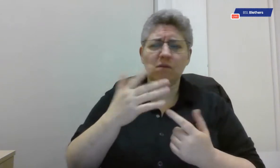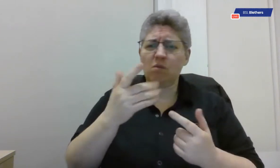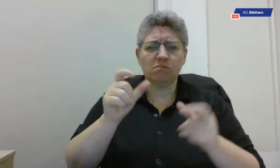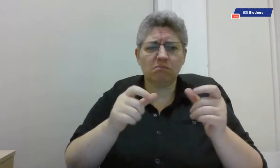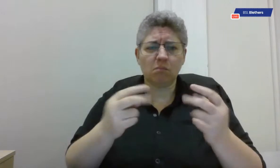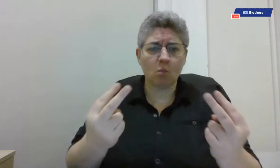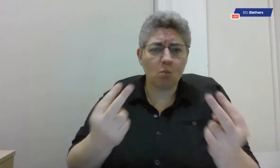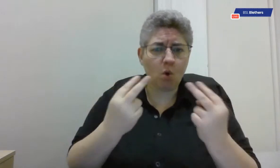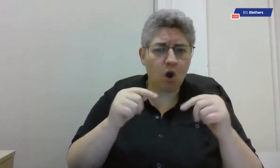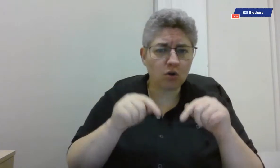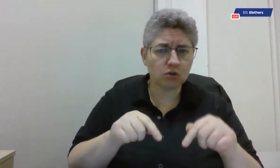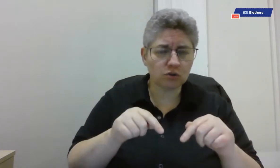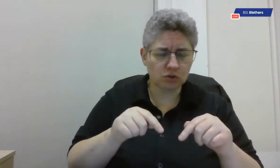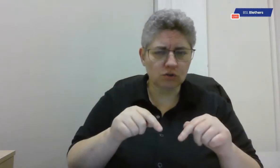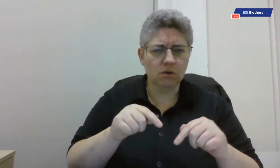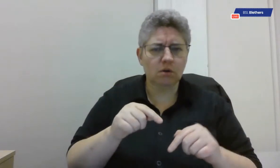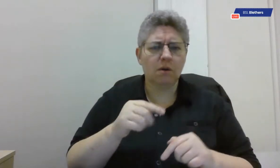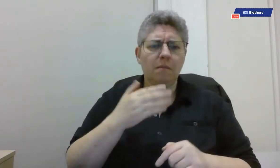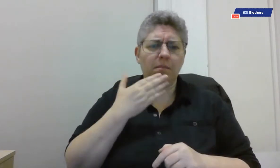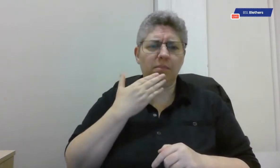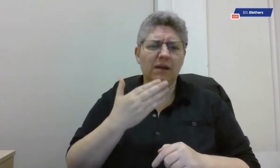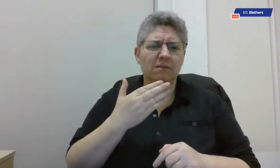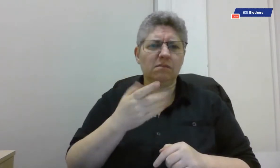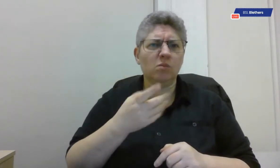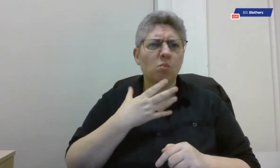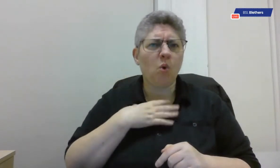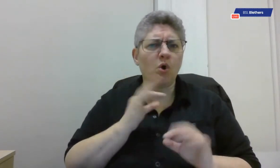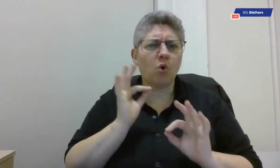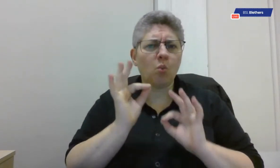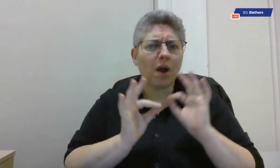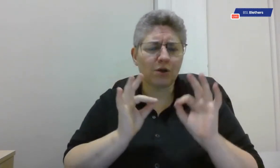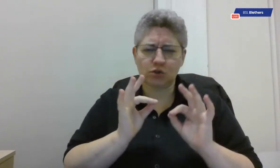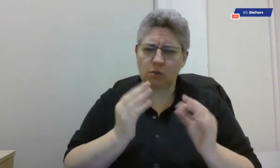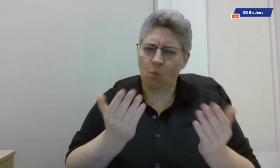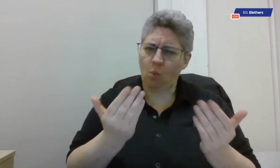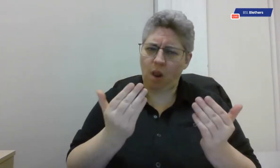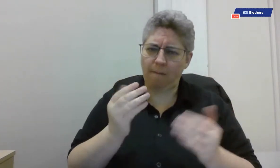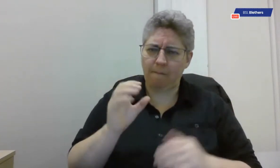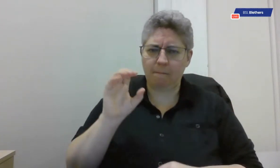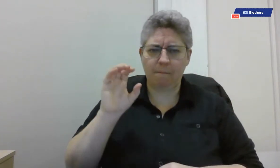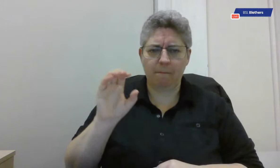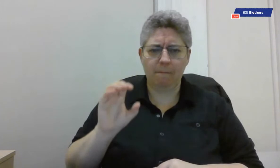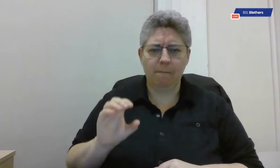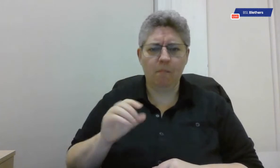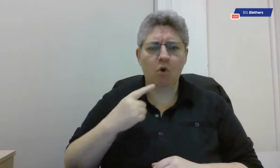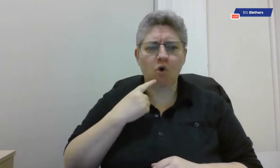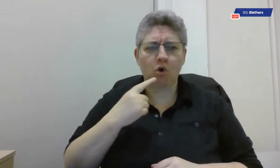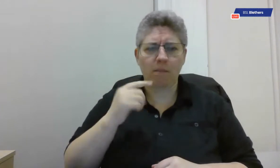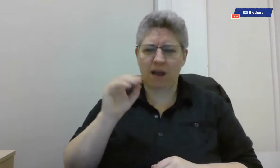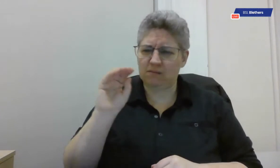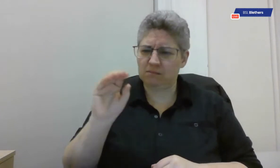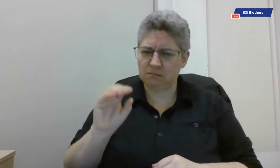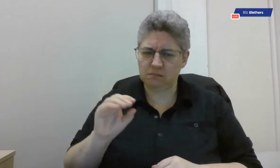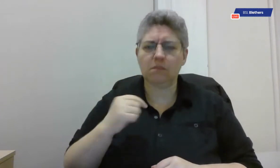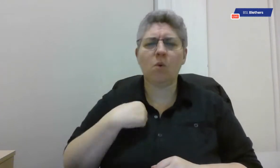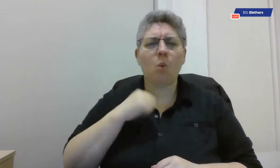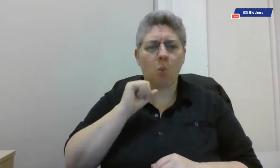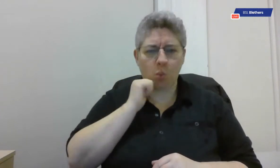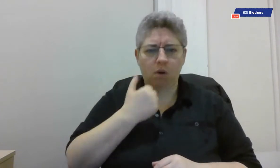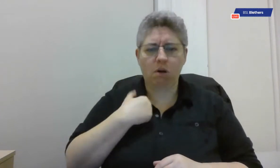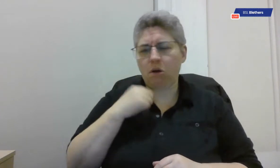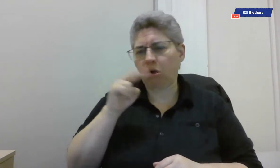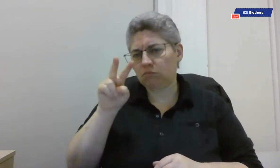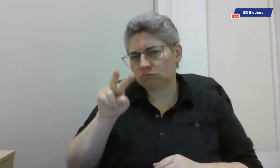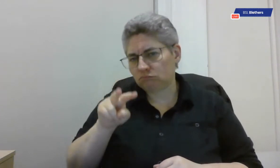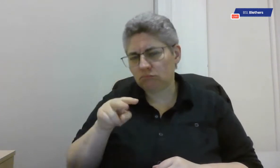her journey. So I would really put a plea out to anybody who's from the deaf community,